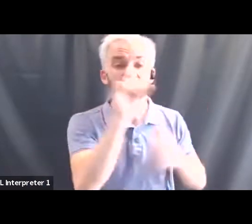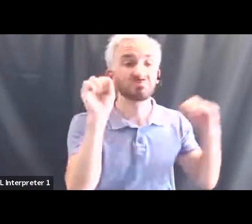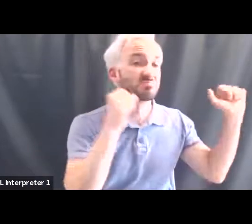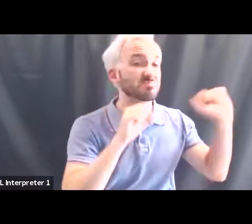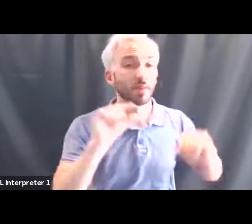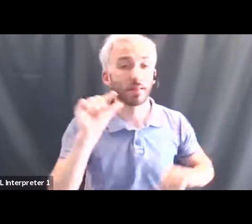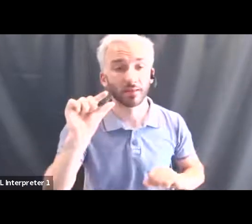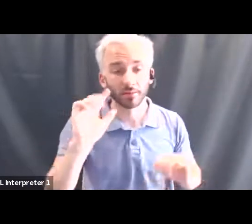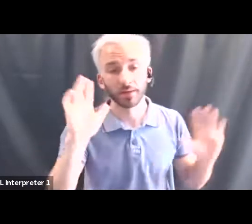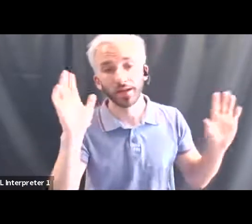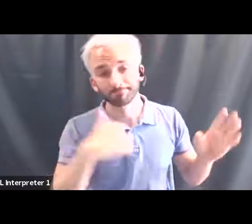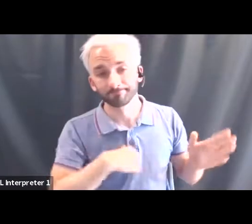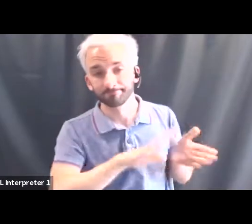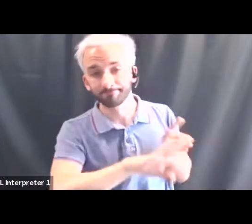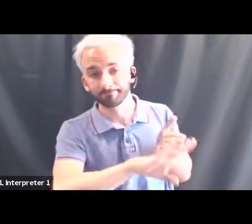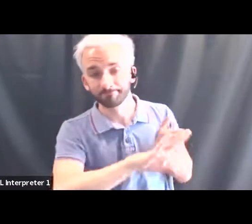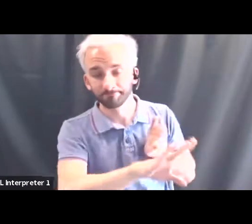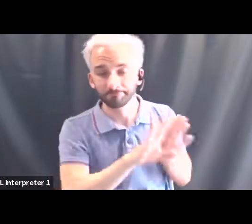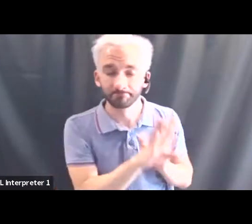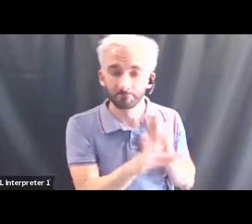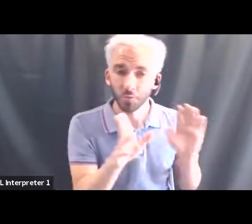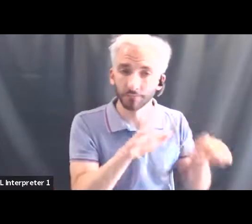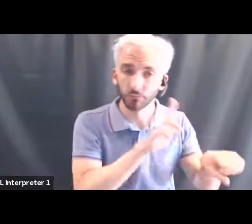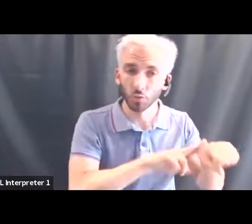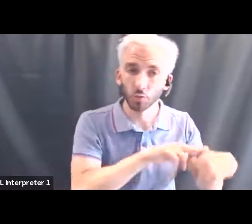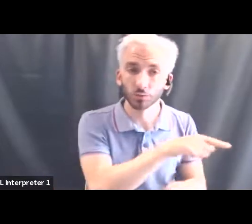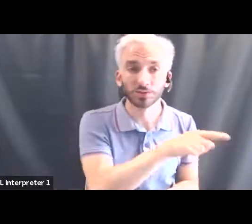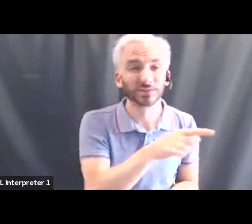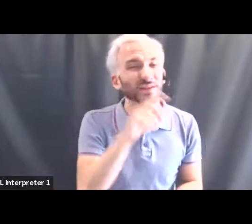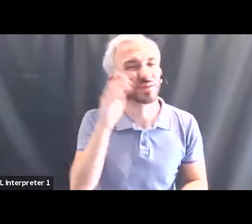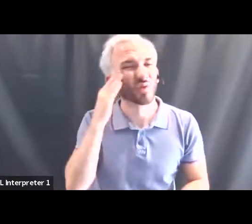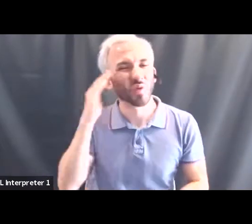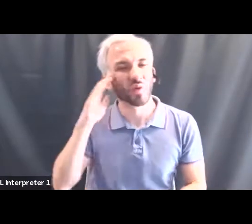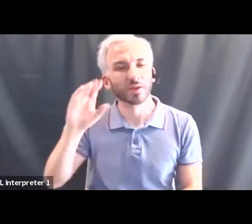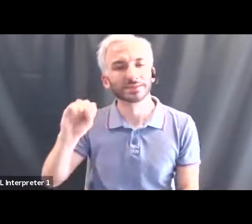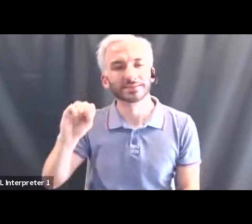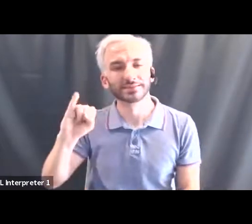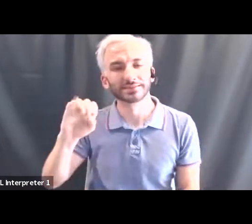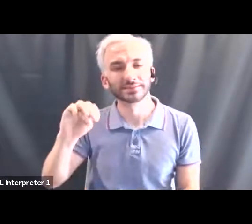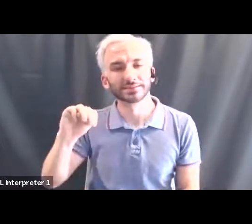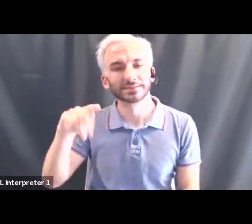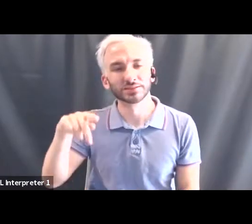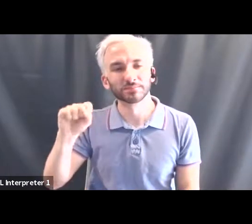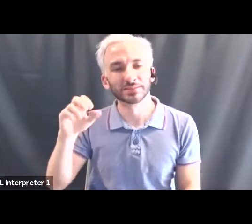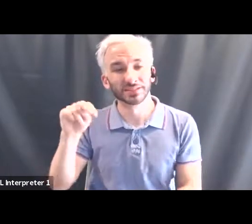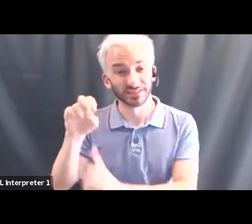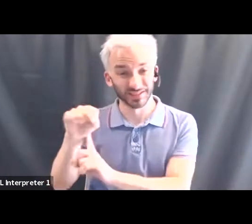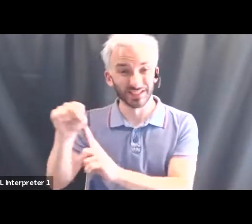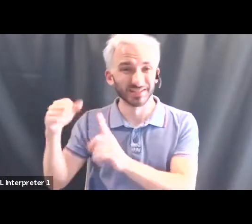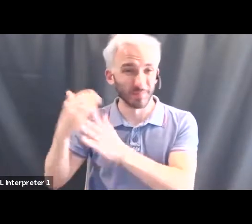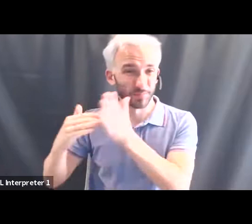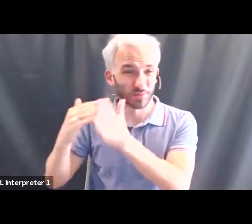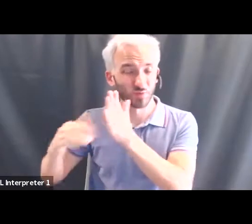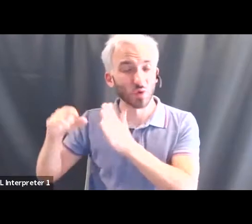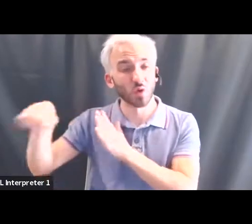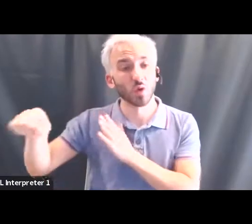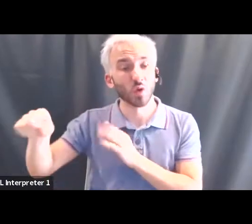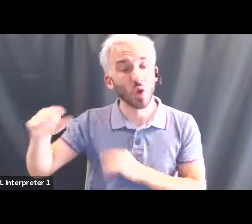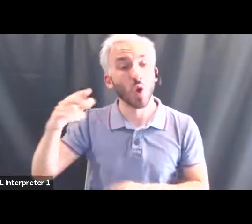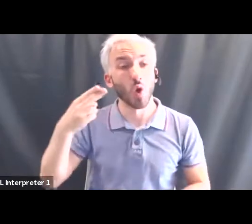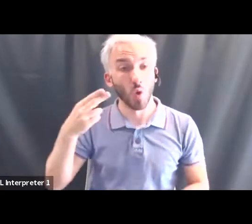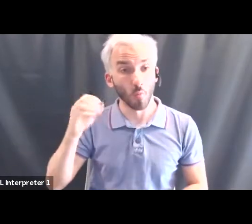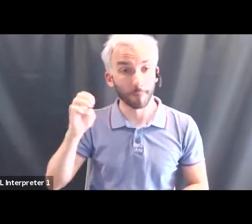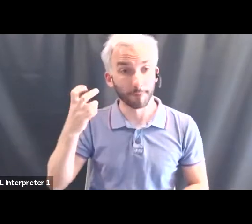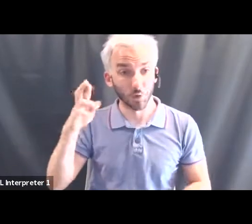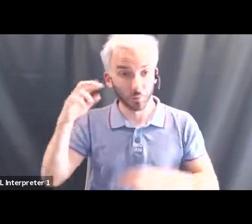again. It's like that iconic Simpsons episode where Homer changes Mr. Burns' ominous